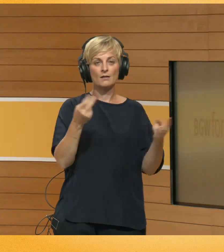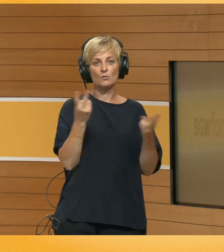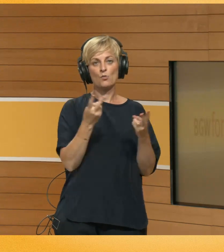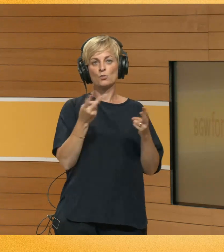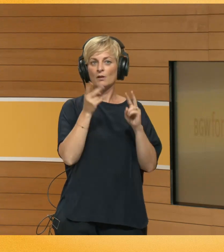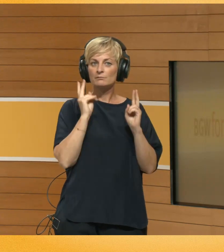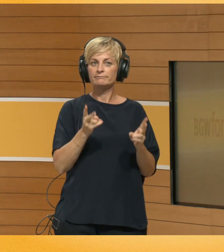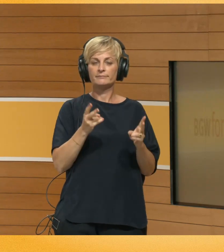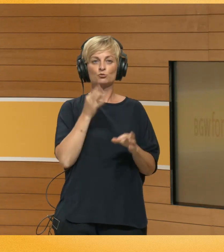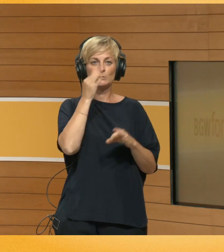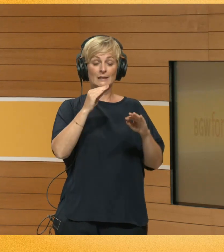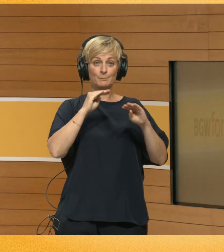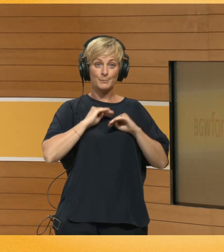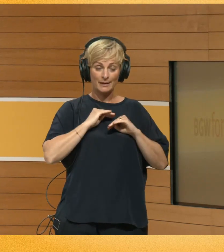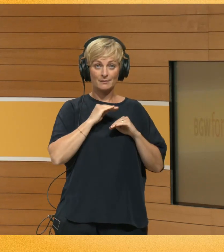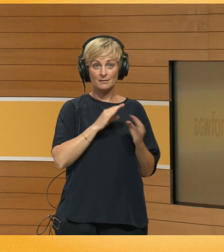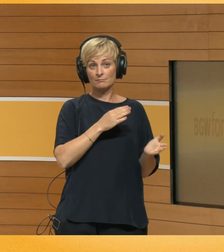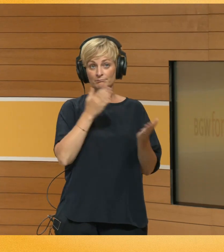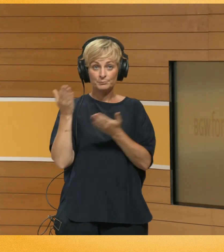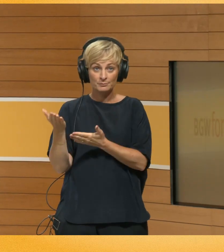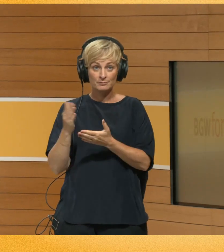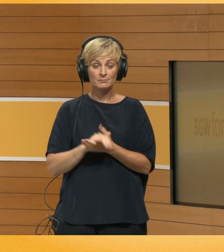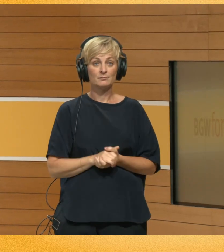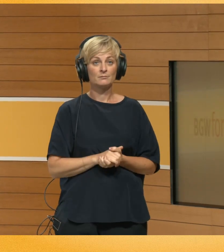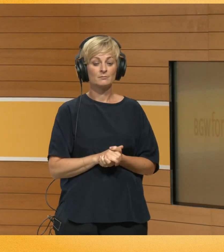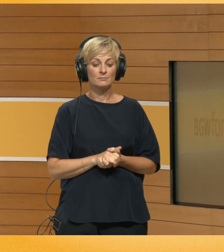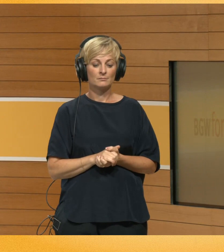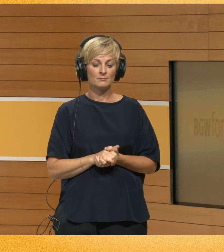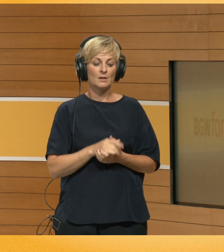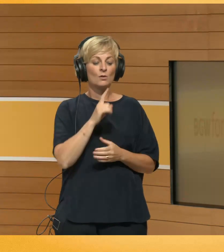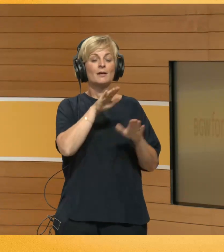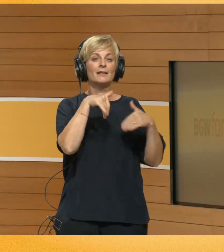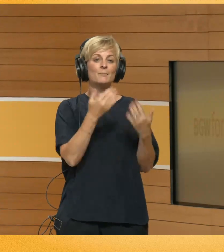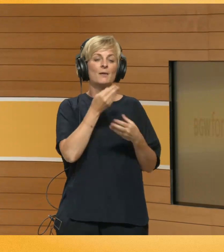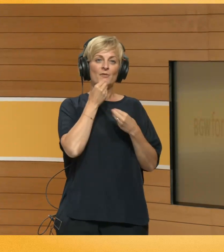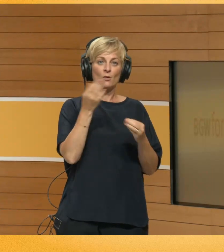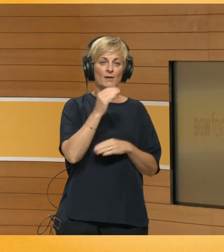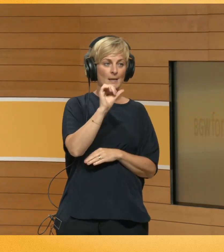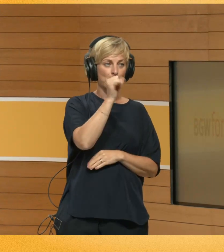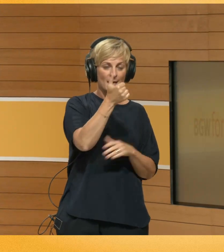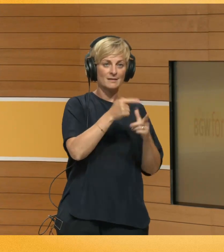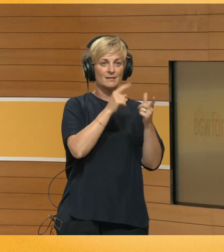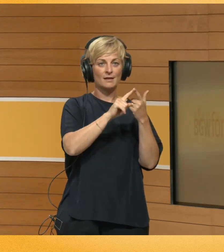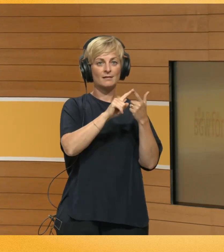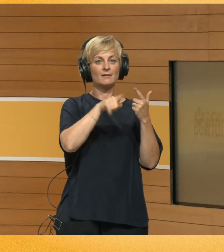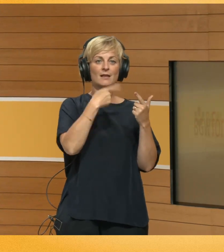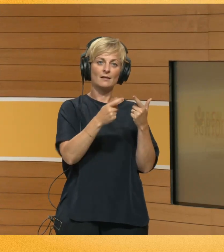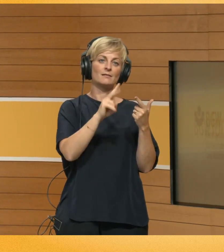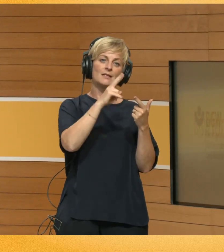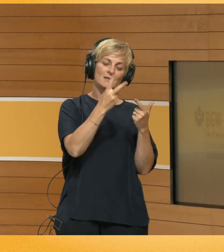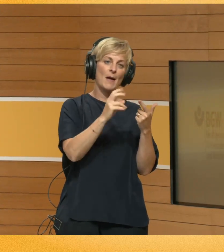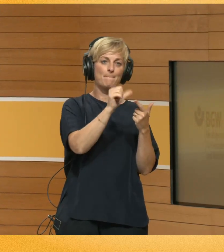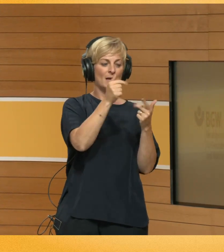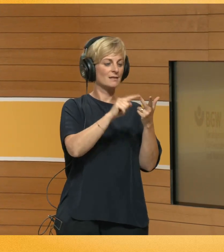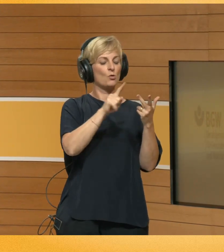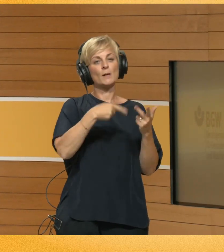best, next to best, and the least thing that you should do, and we looked at all these exposures and